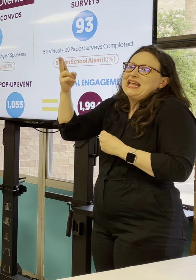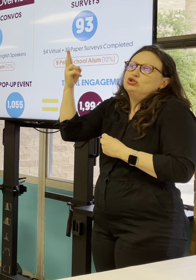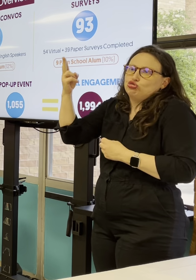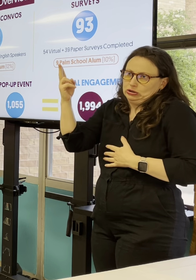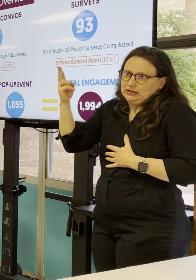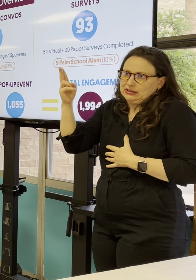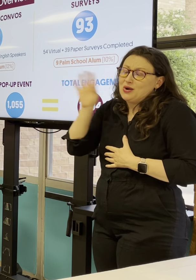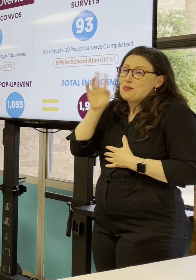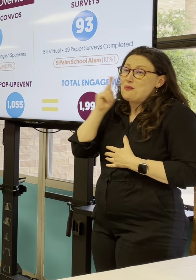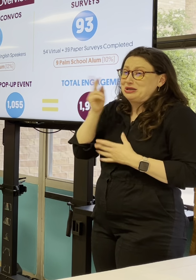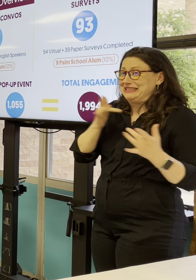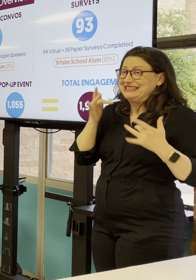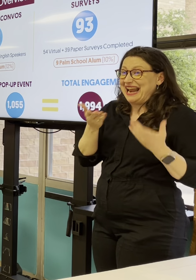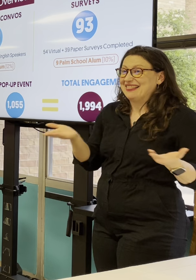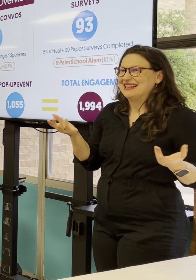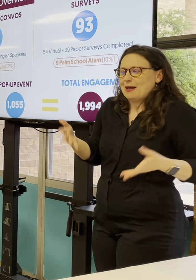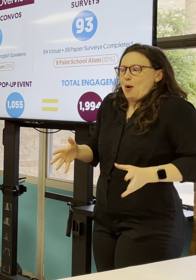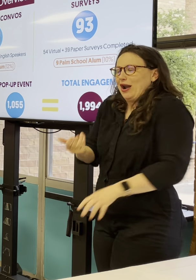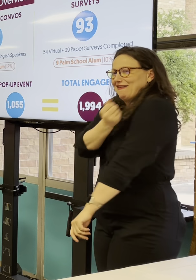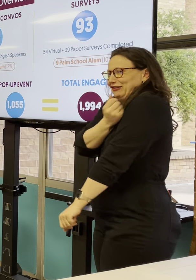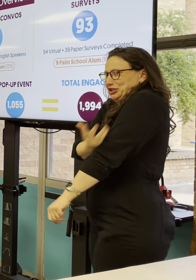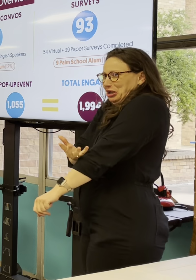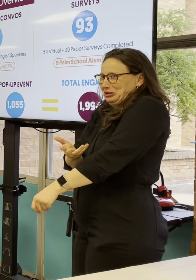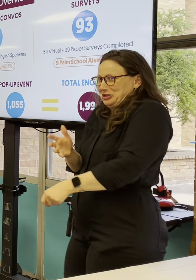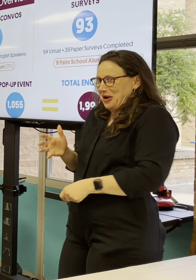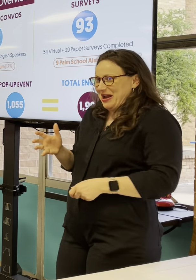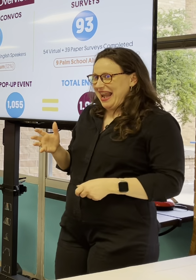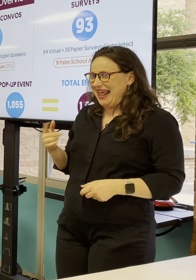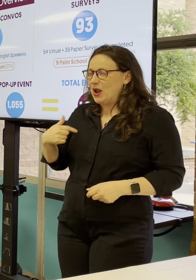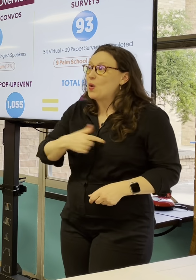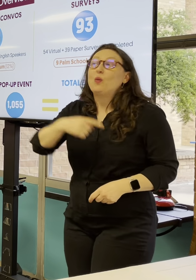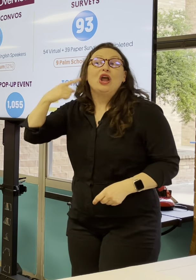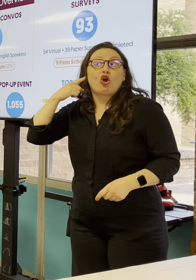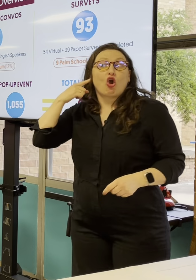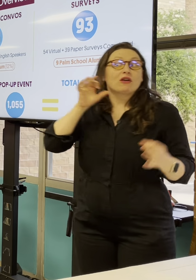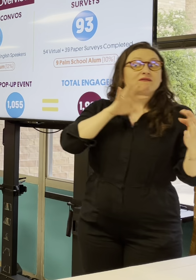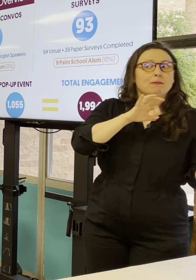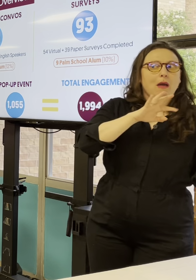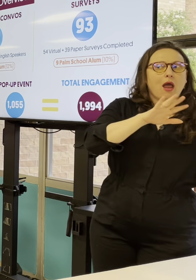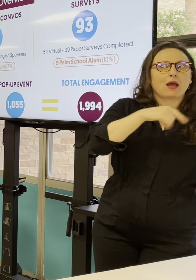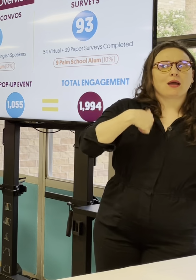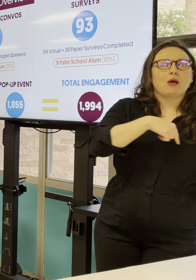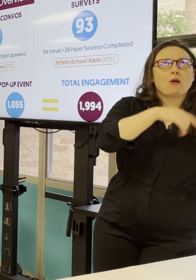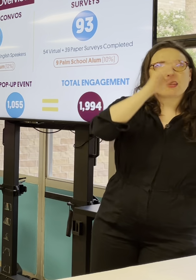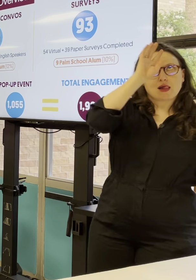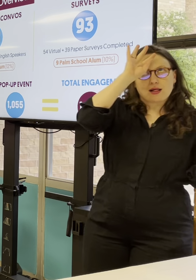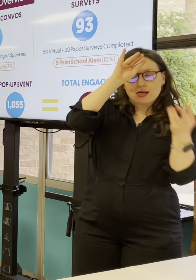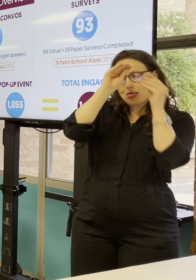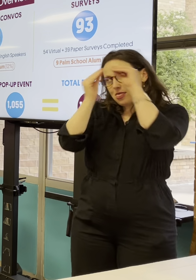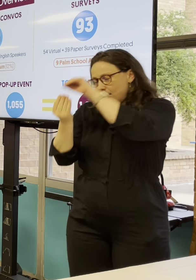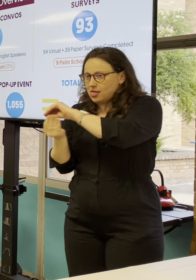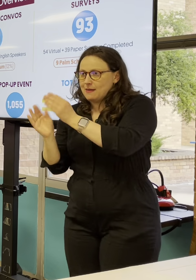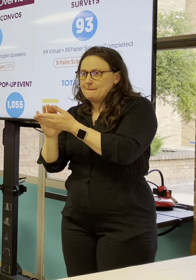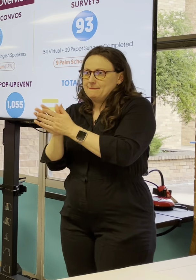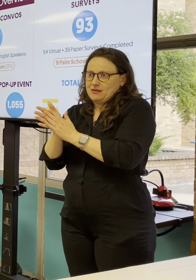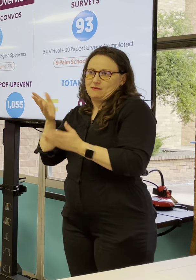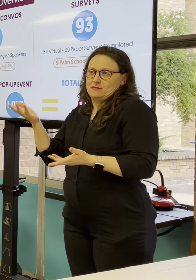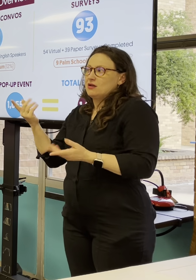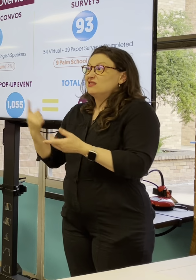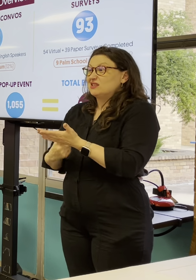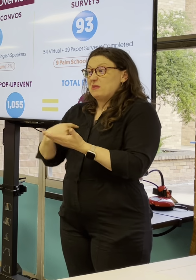really exciting things. I'm already getting chills about what we heard when people said, you know, sometimes we created our own